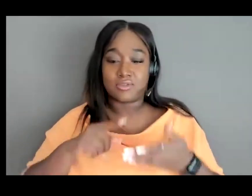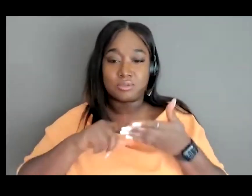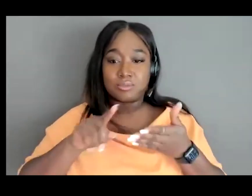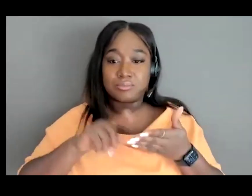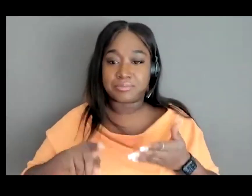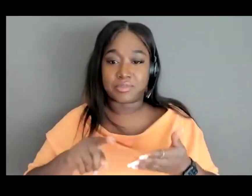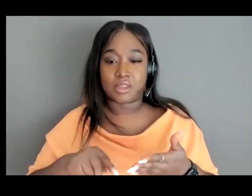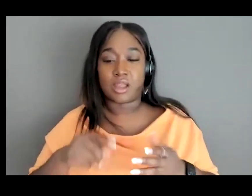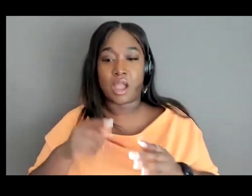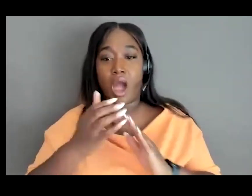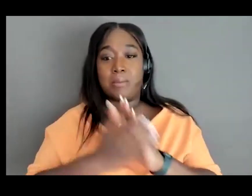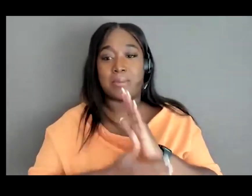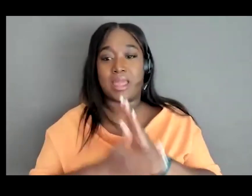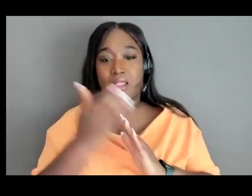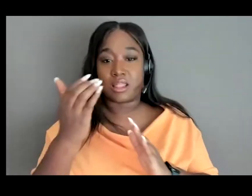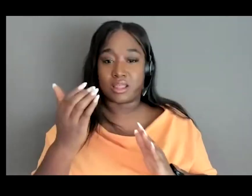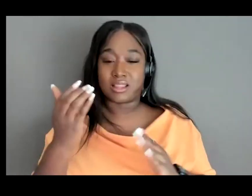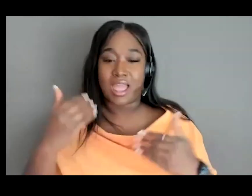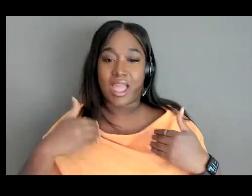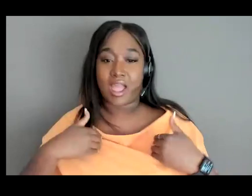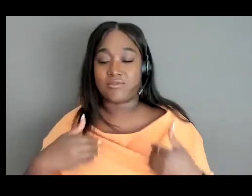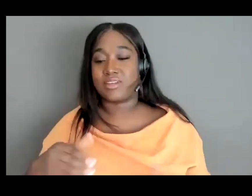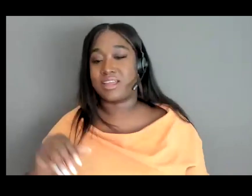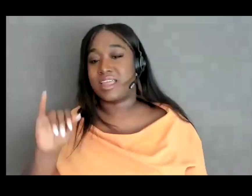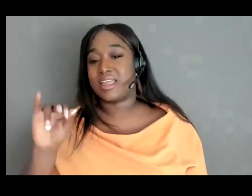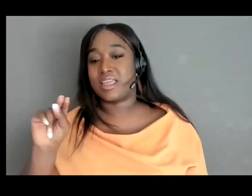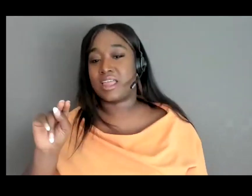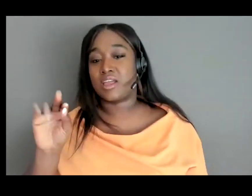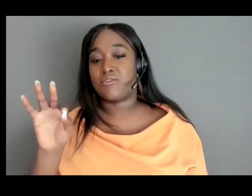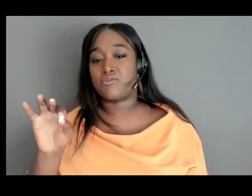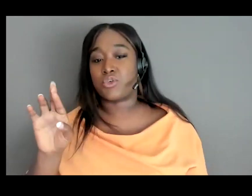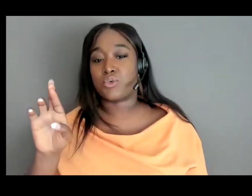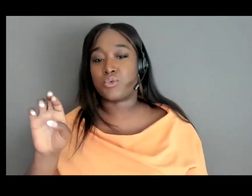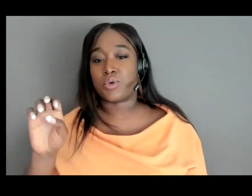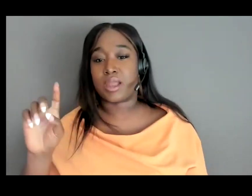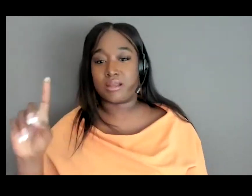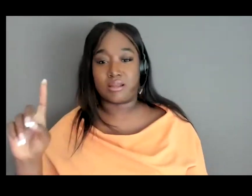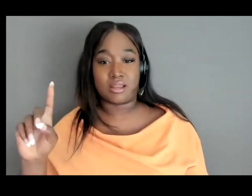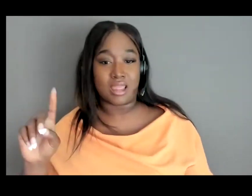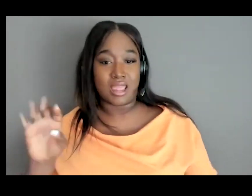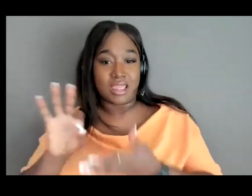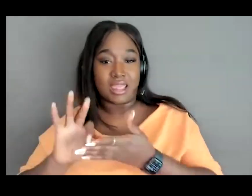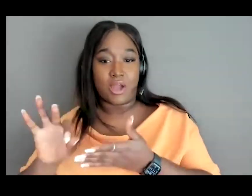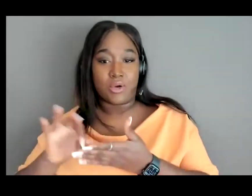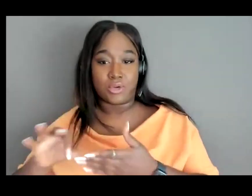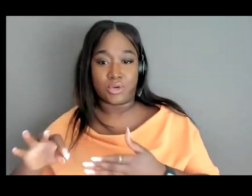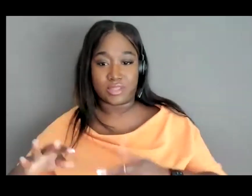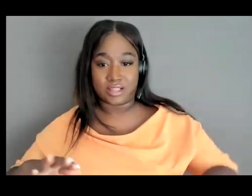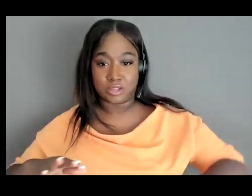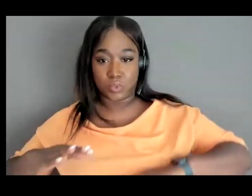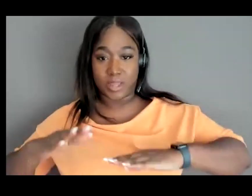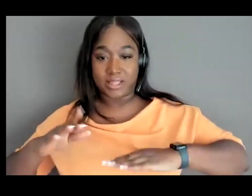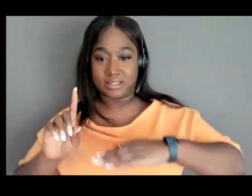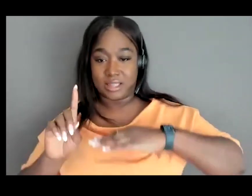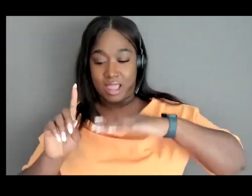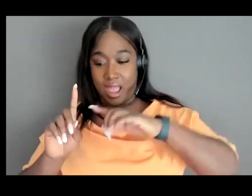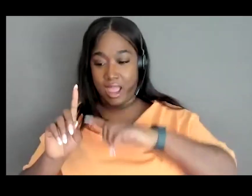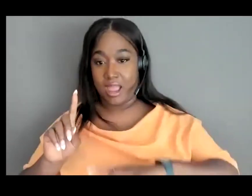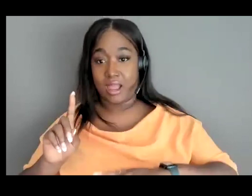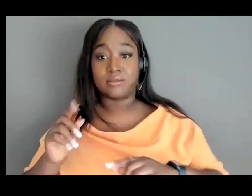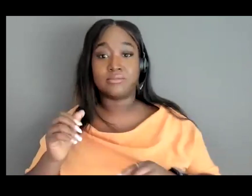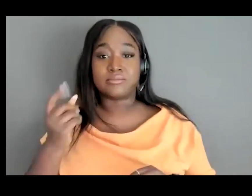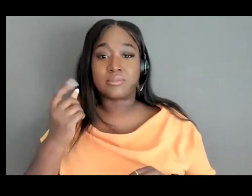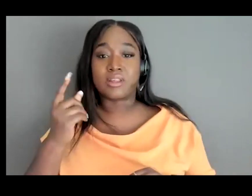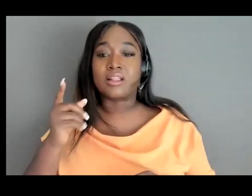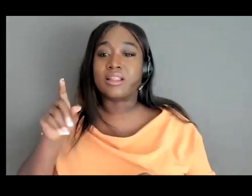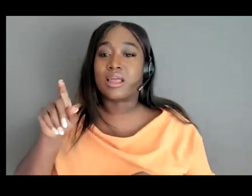automated passenger counters, usually the infrared counters waist high, and with manual counts by a ride checker. So